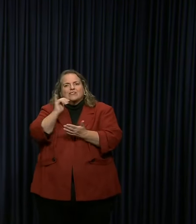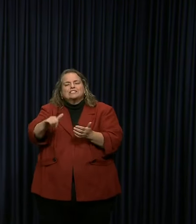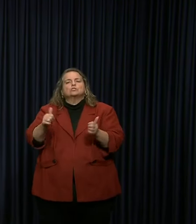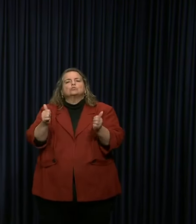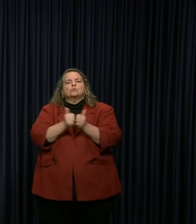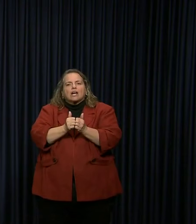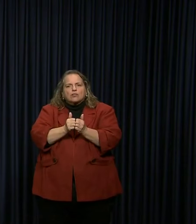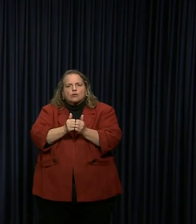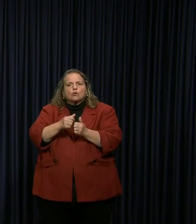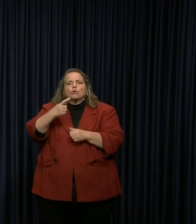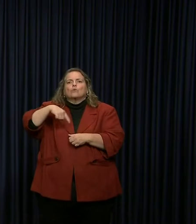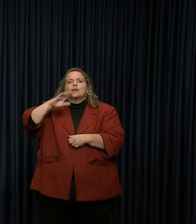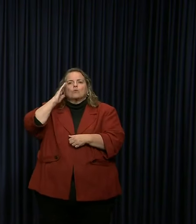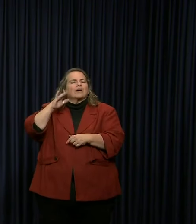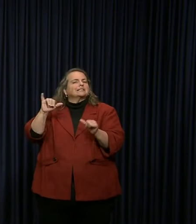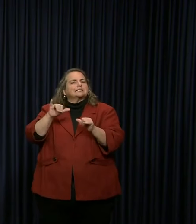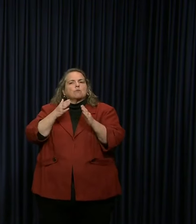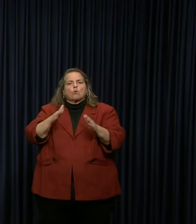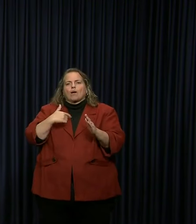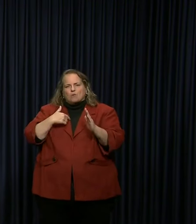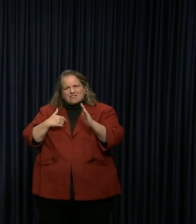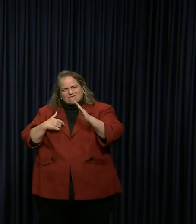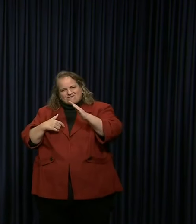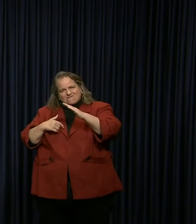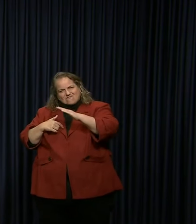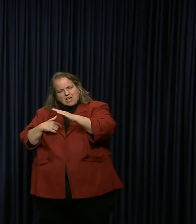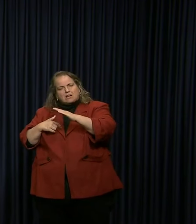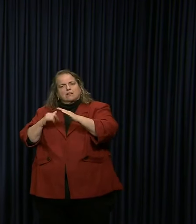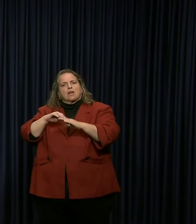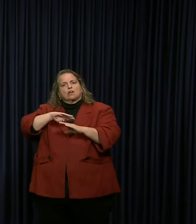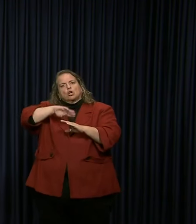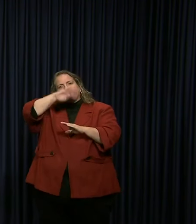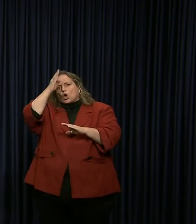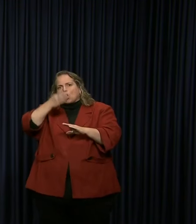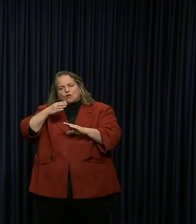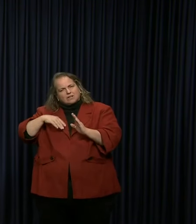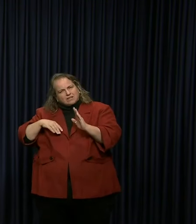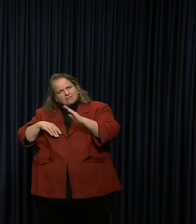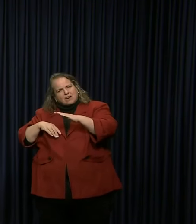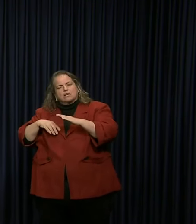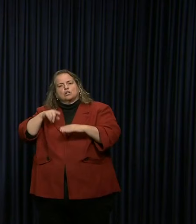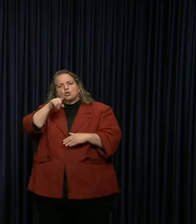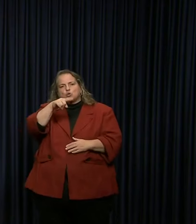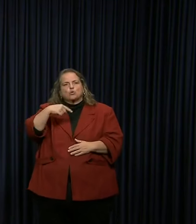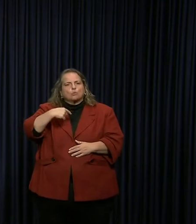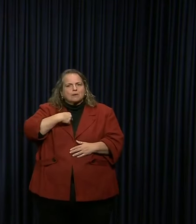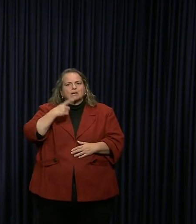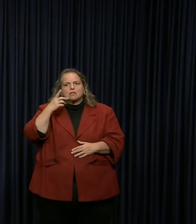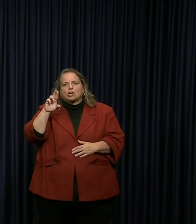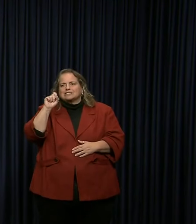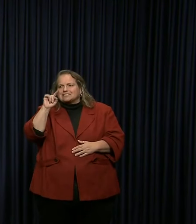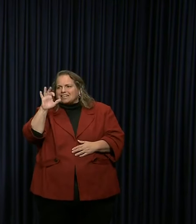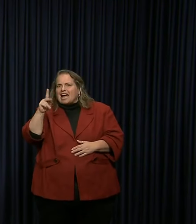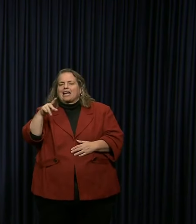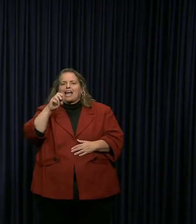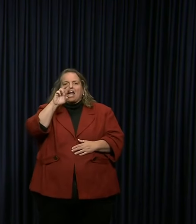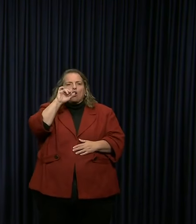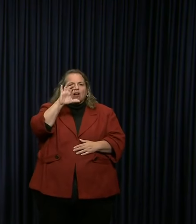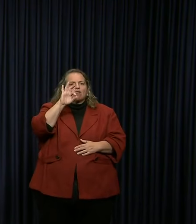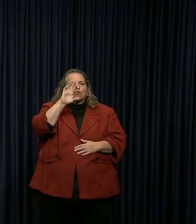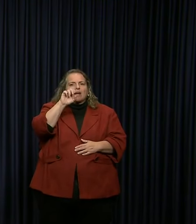through this the same way we flatten the curve. It's you and me and Dr. Stack and Eric Freelander and all of